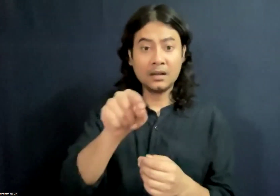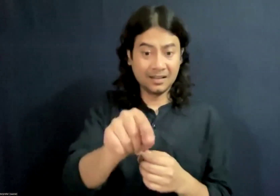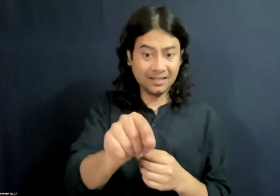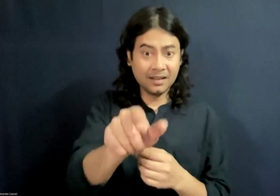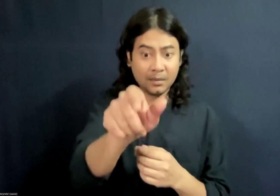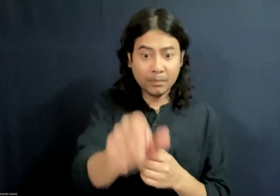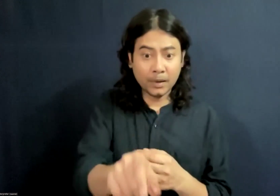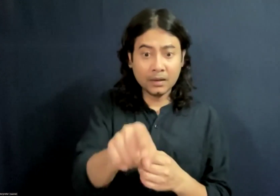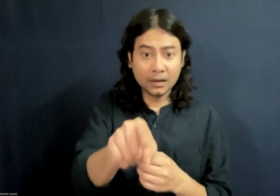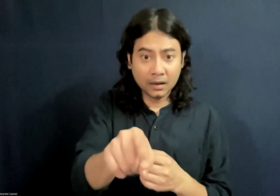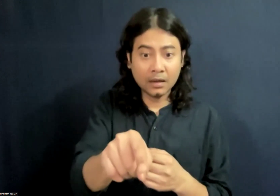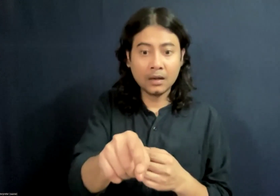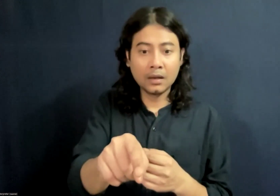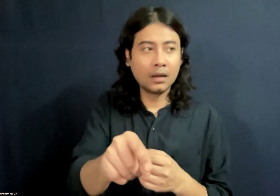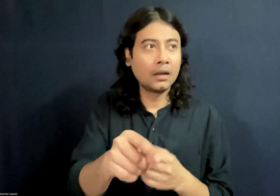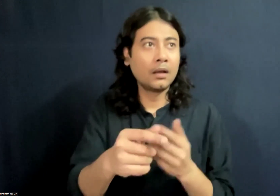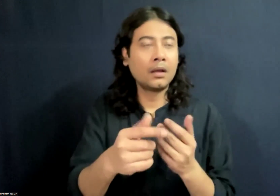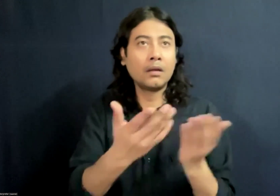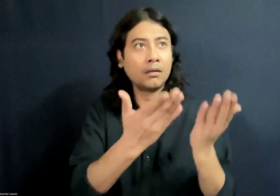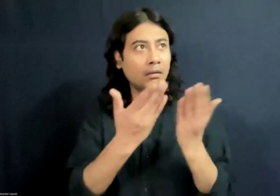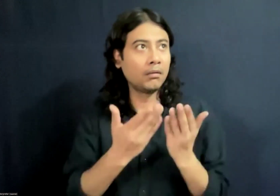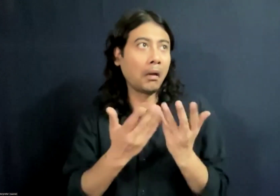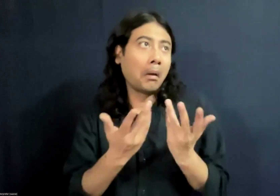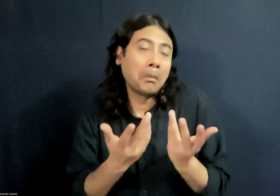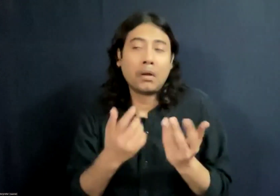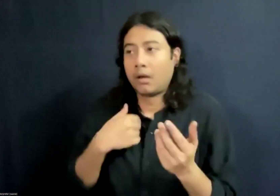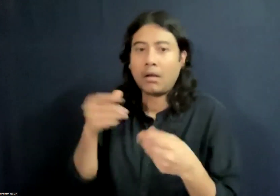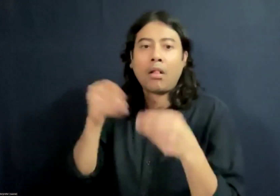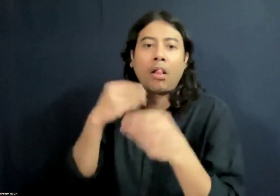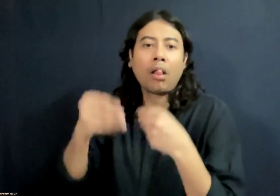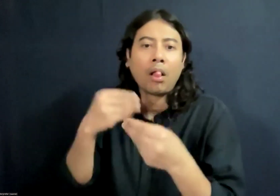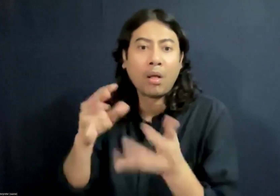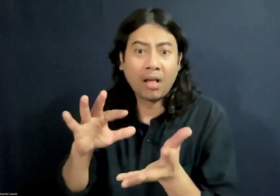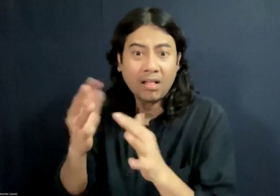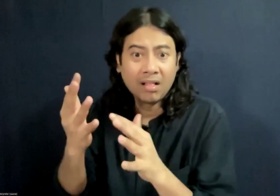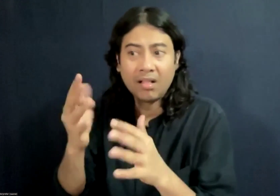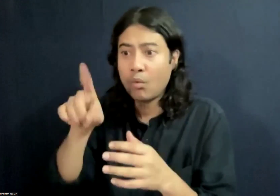the bad karmas, what he is doing, will come to you.